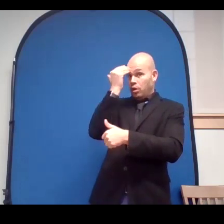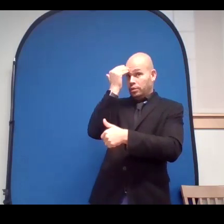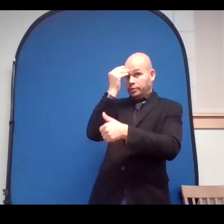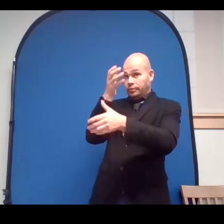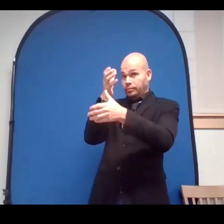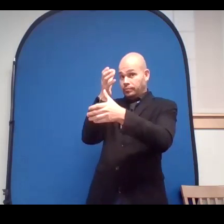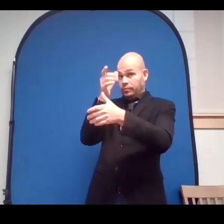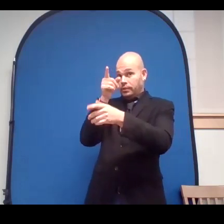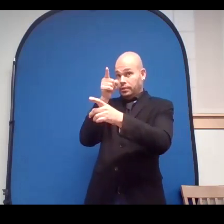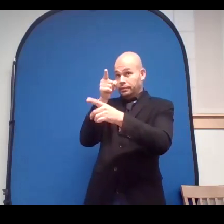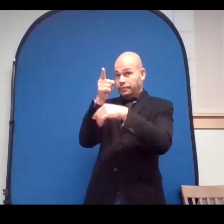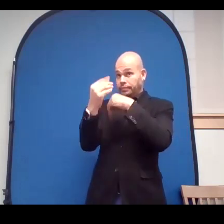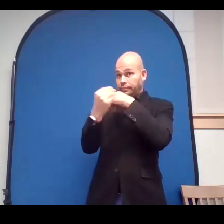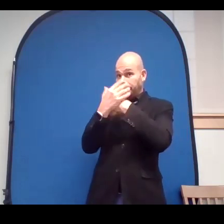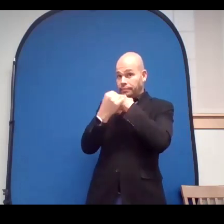sir.